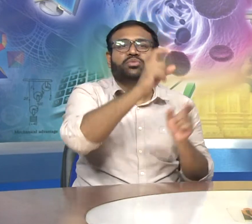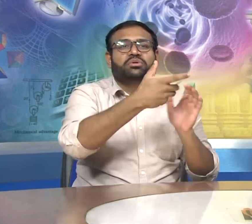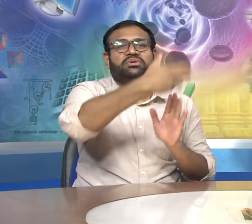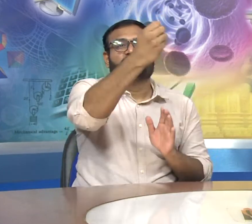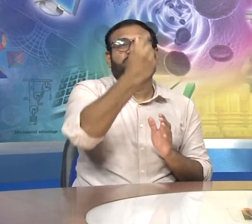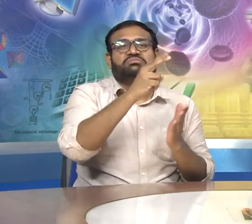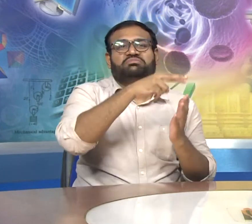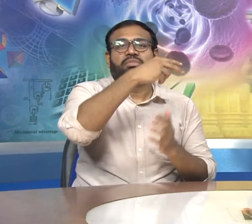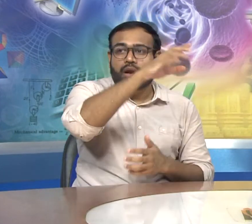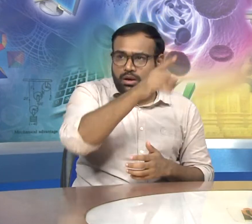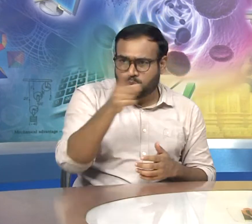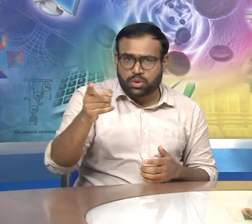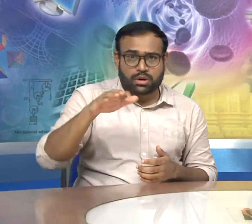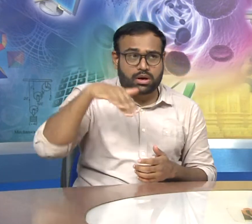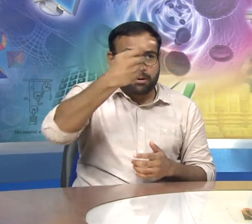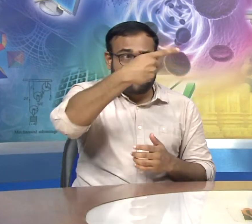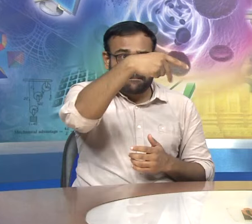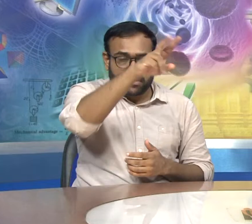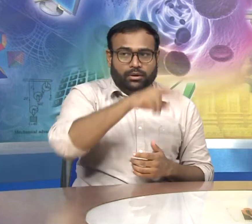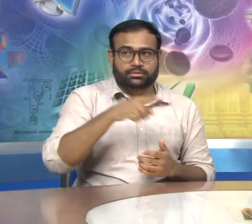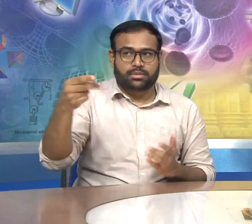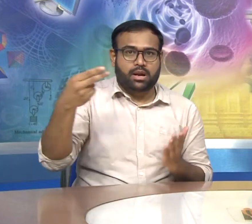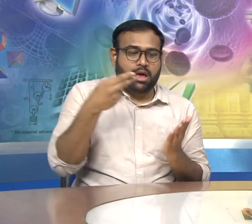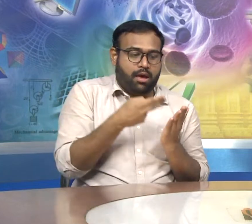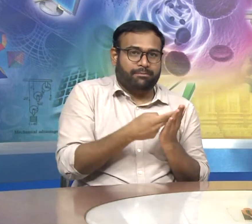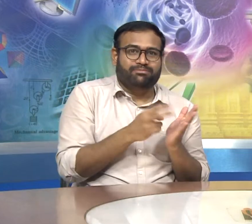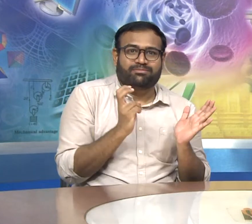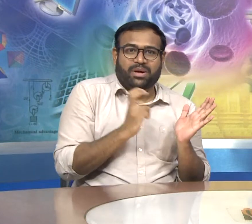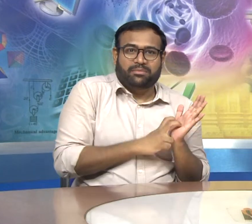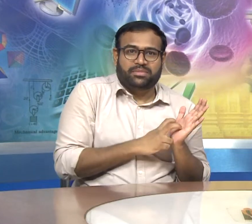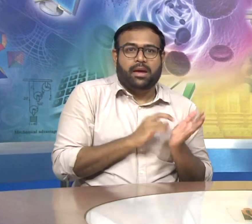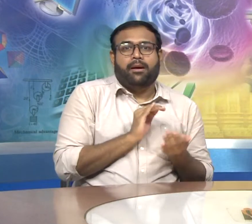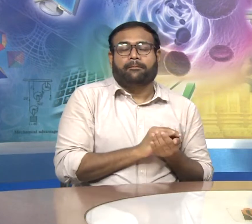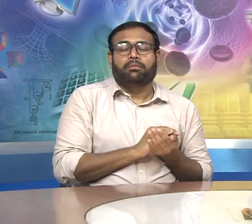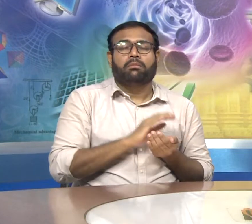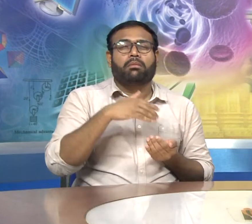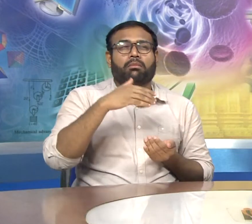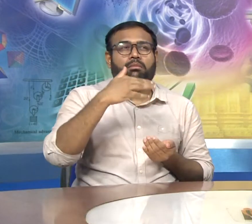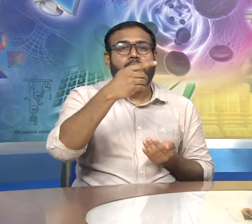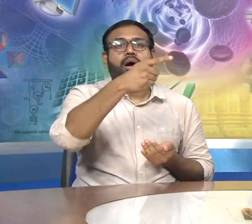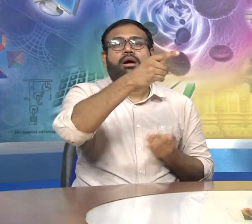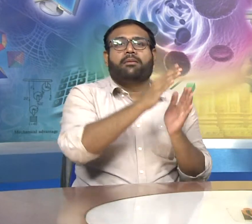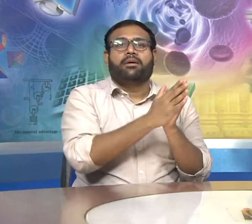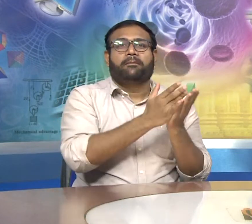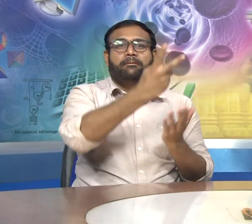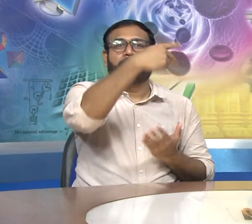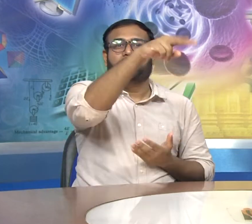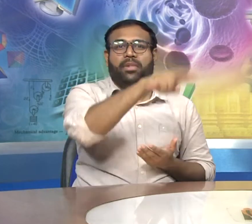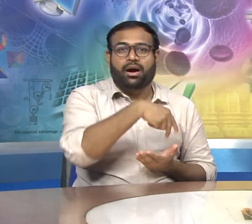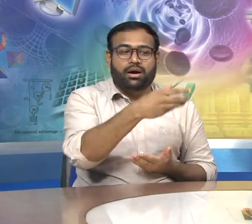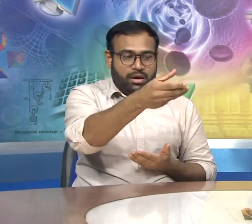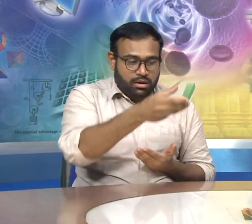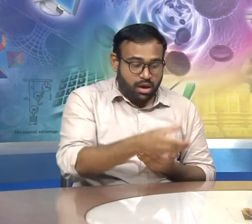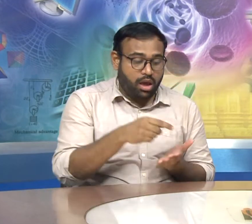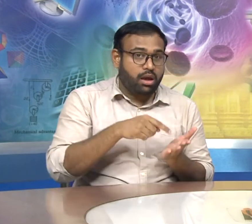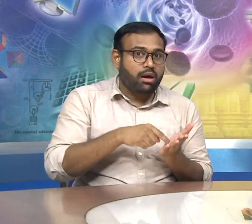the library informs the user book is reserved so that he or she can get the